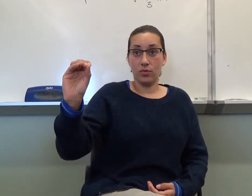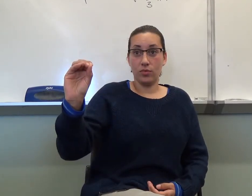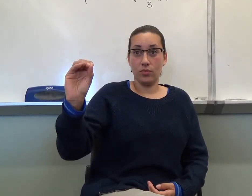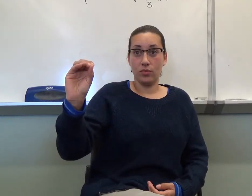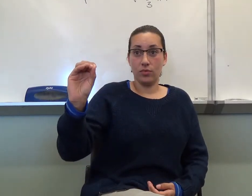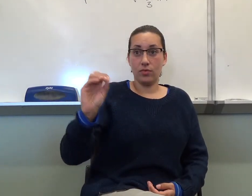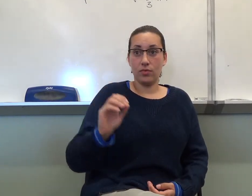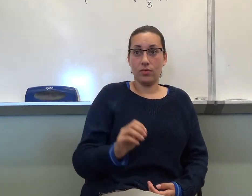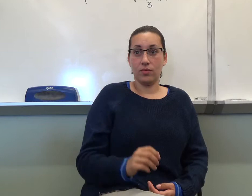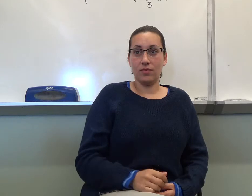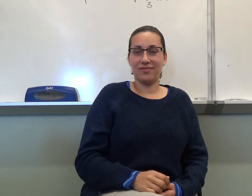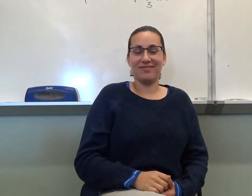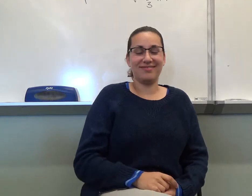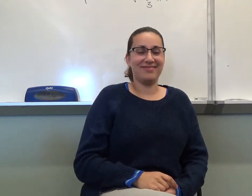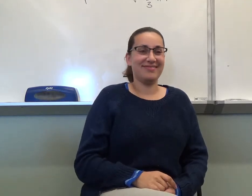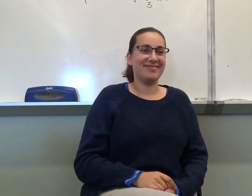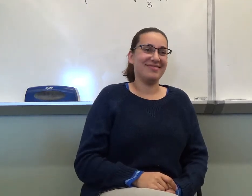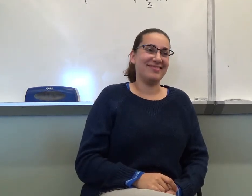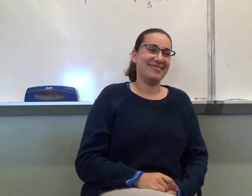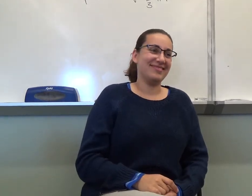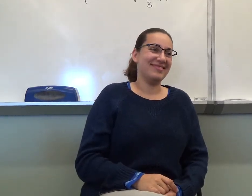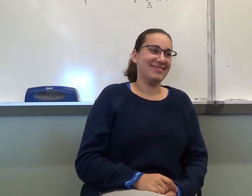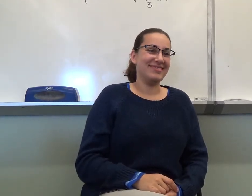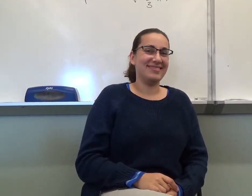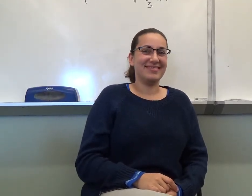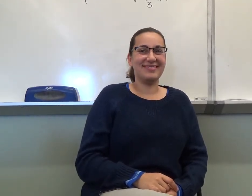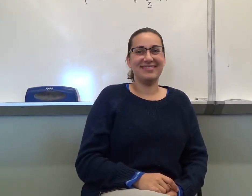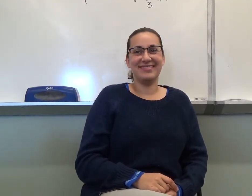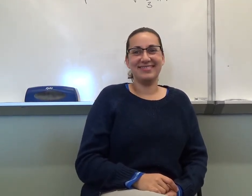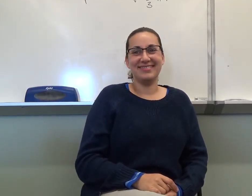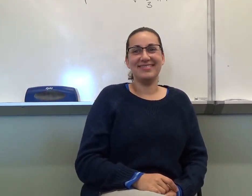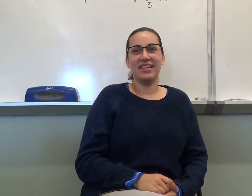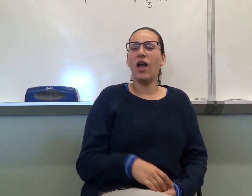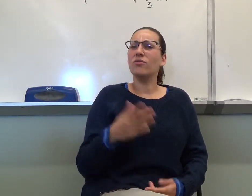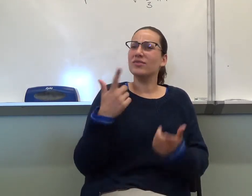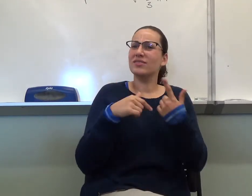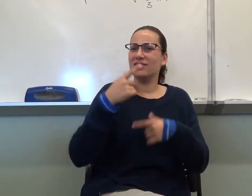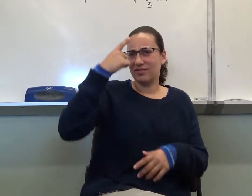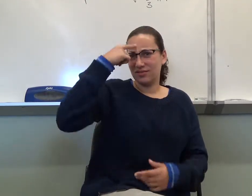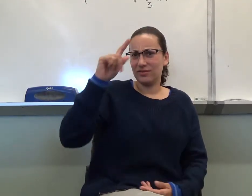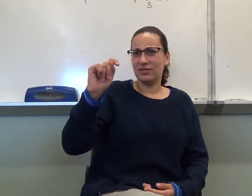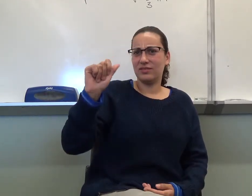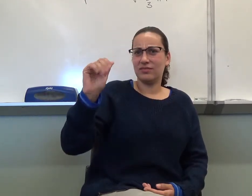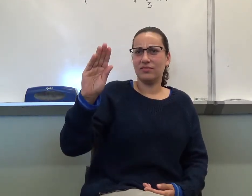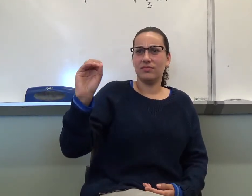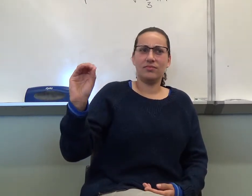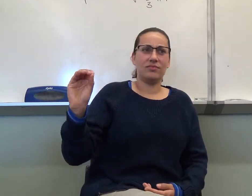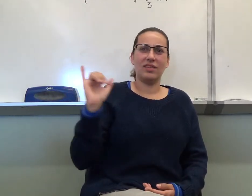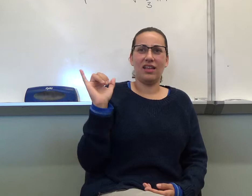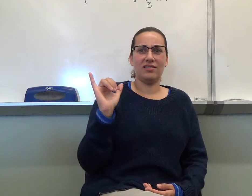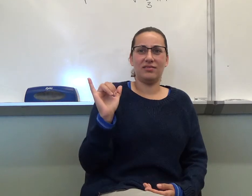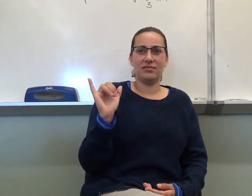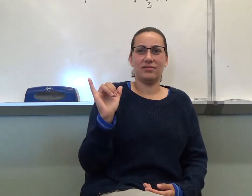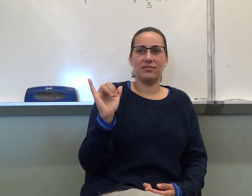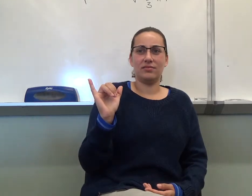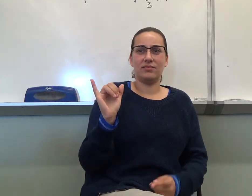too much, you put the number that you're trying to describe on the top of the bar. So you write, this is